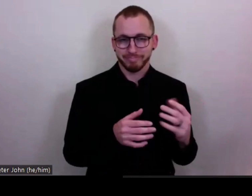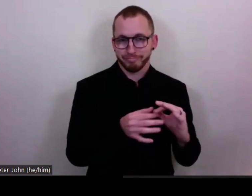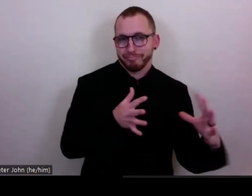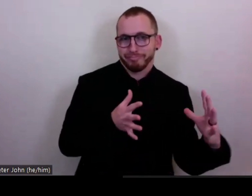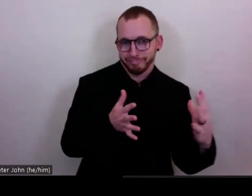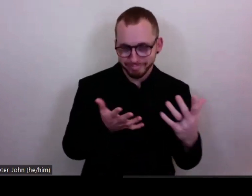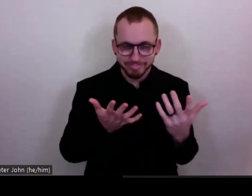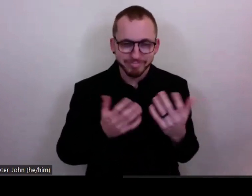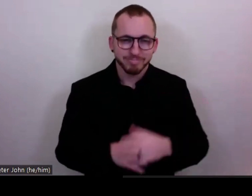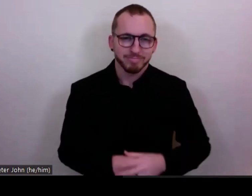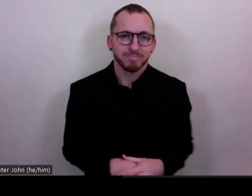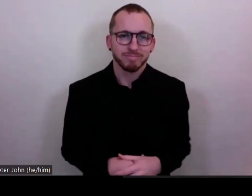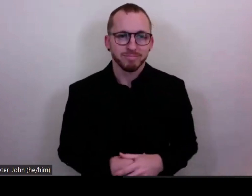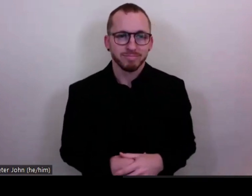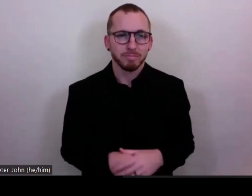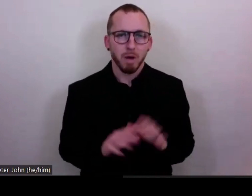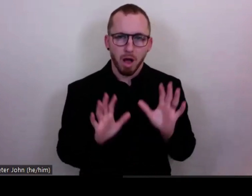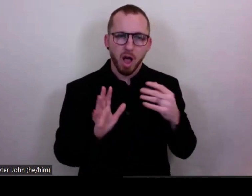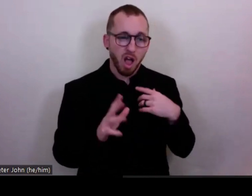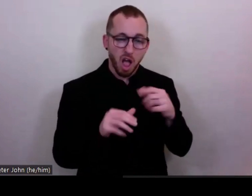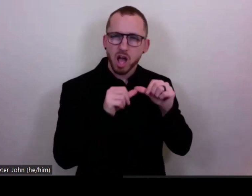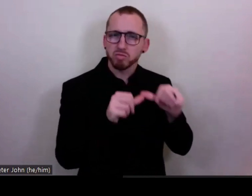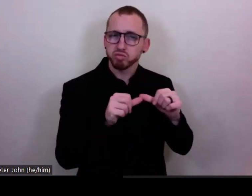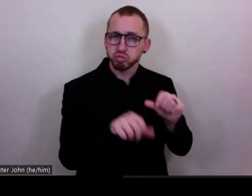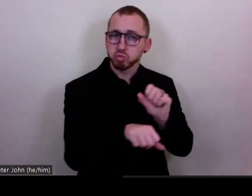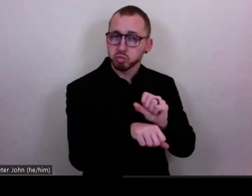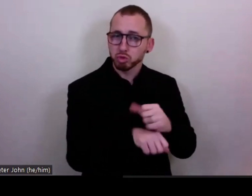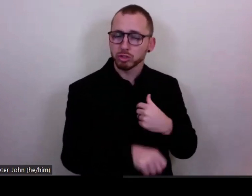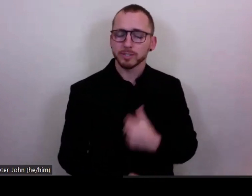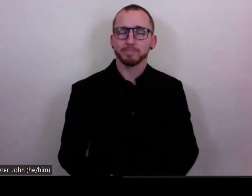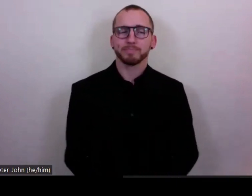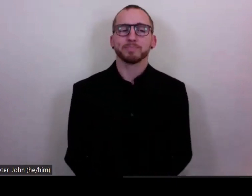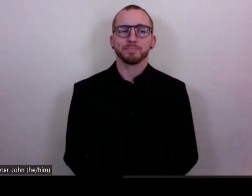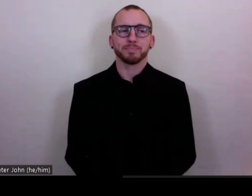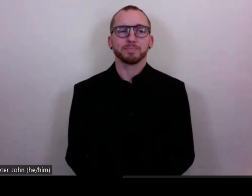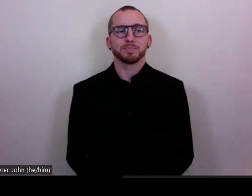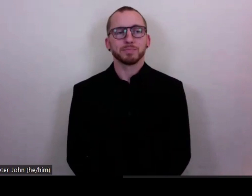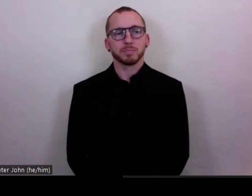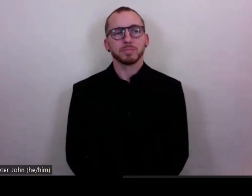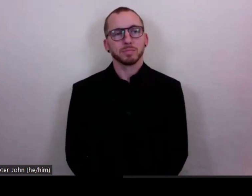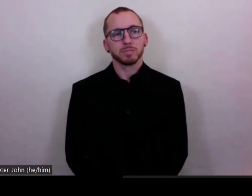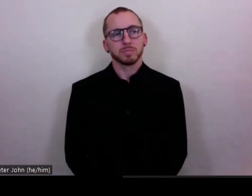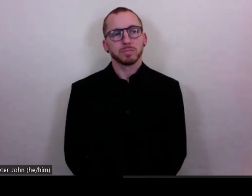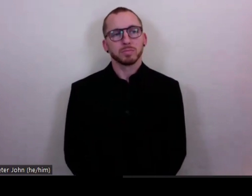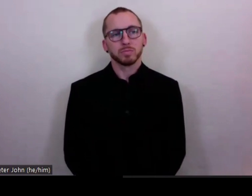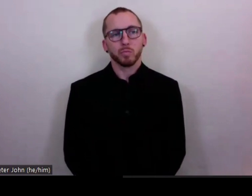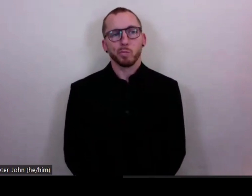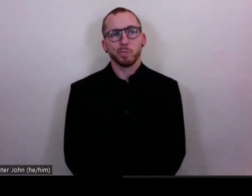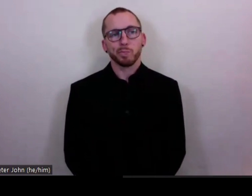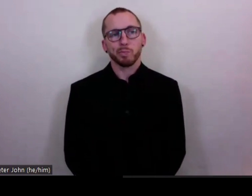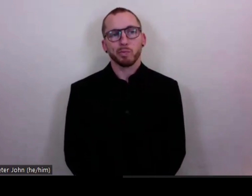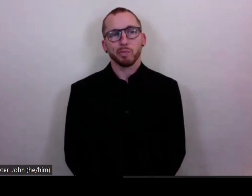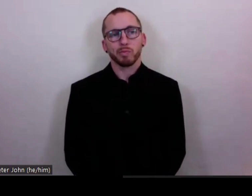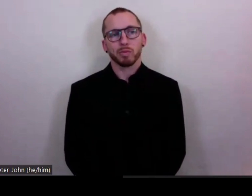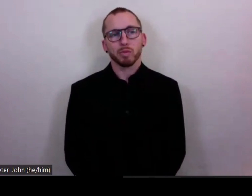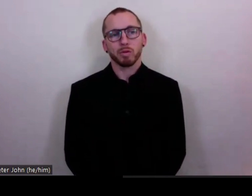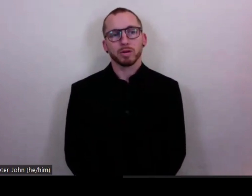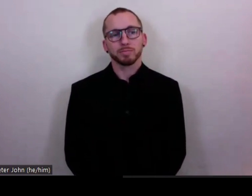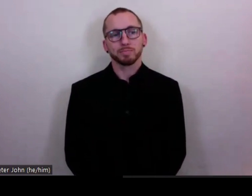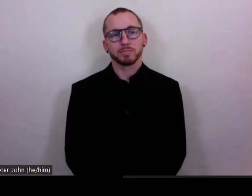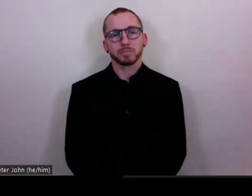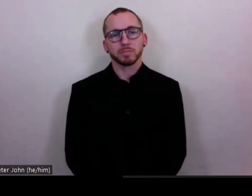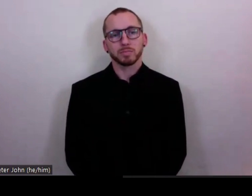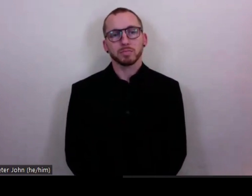The facilities at this point, I believe, would only be able to provide a